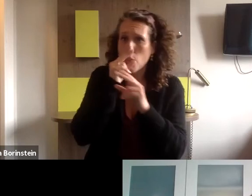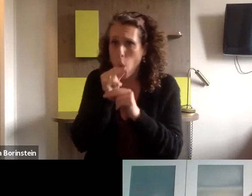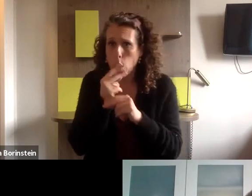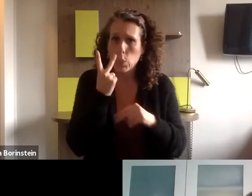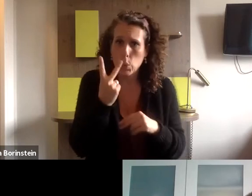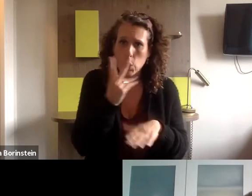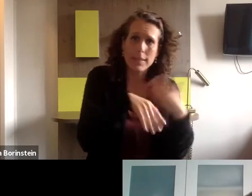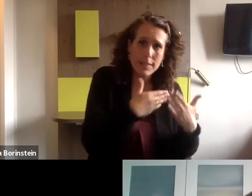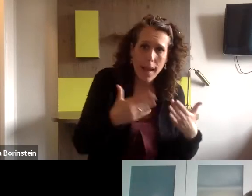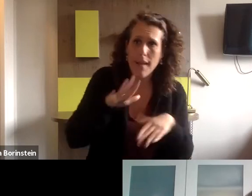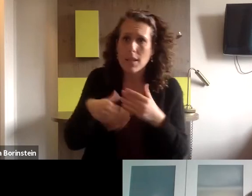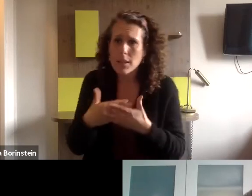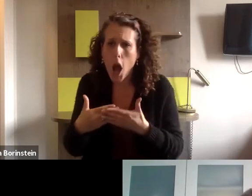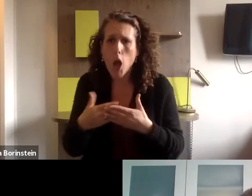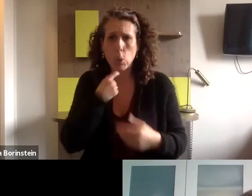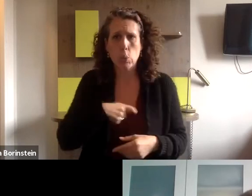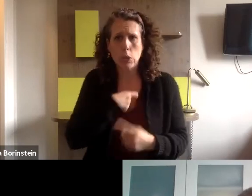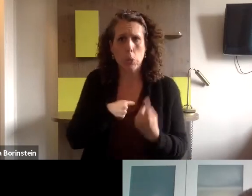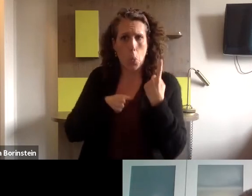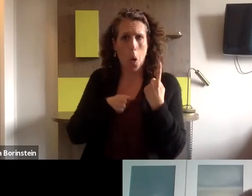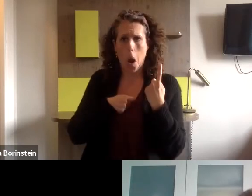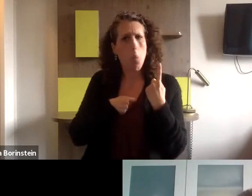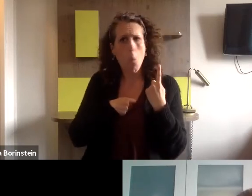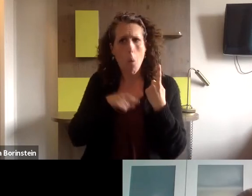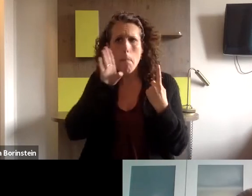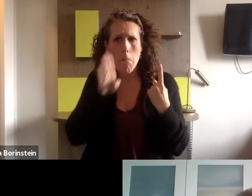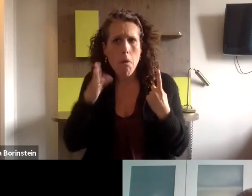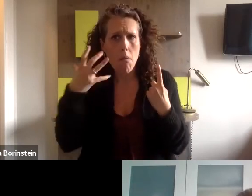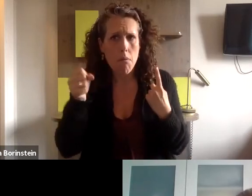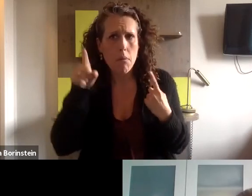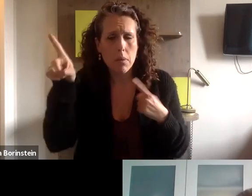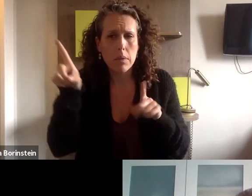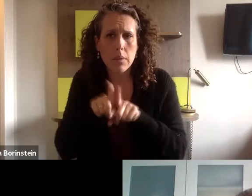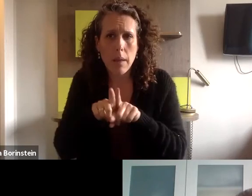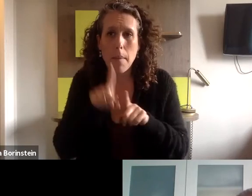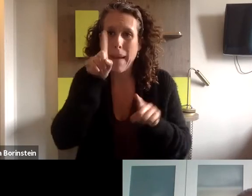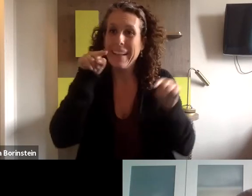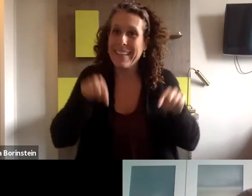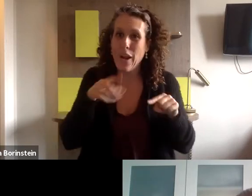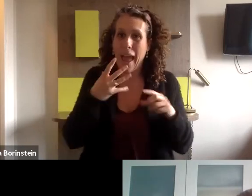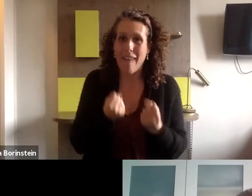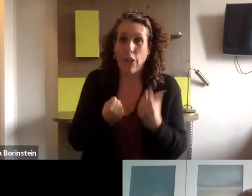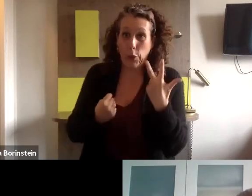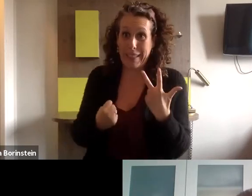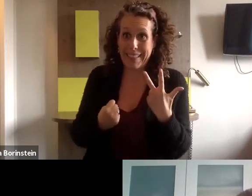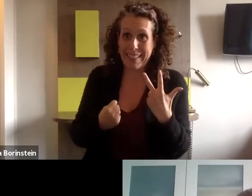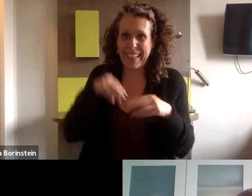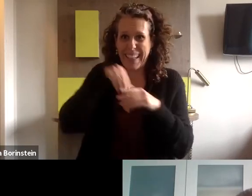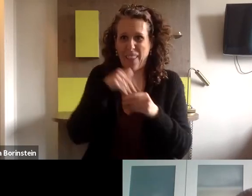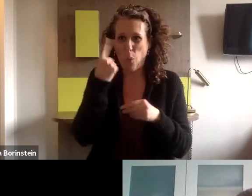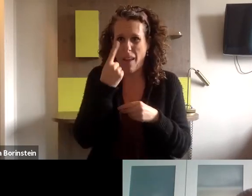it's not unique. I think what's unique is that there are three different sign languages in one country. It's a small